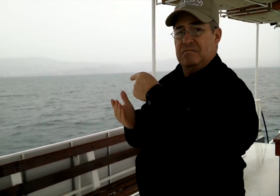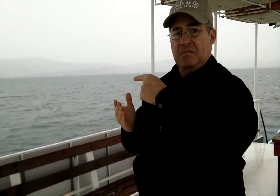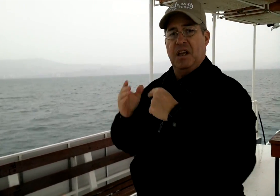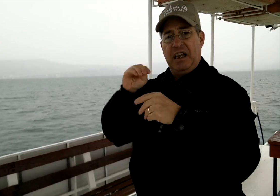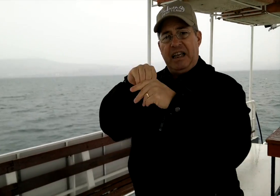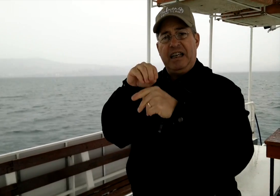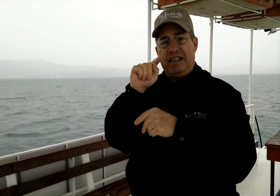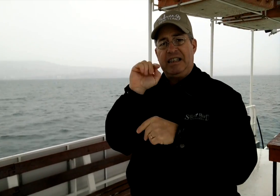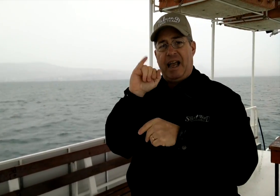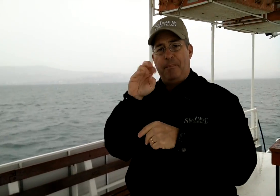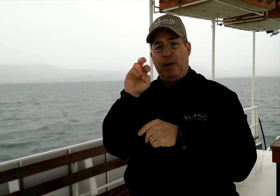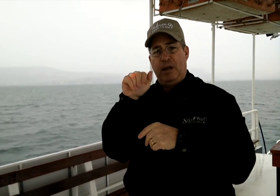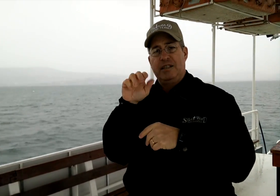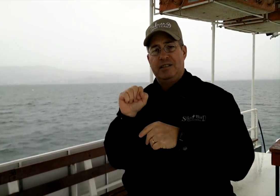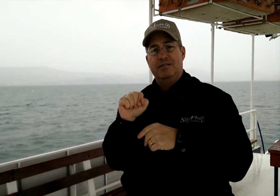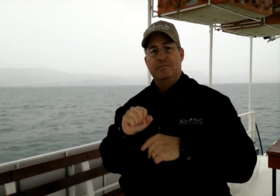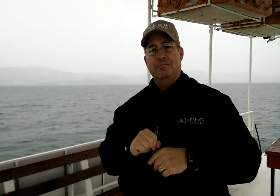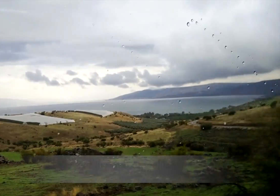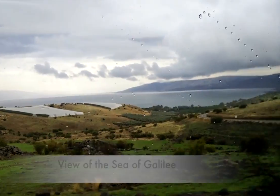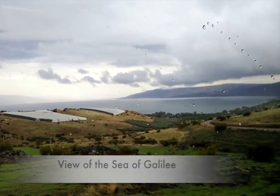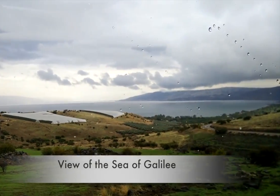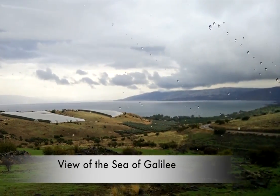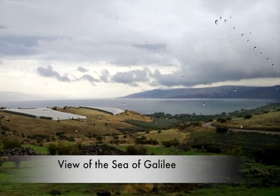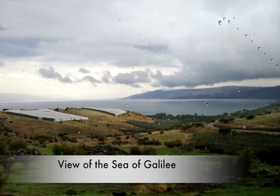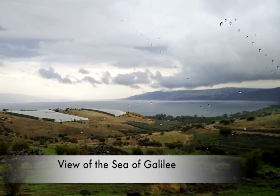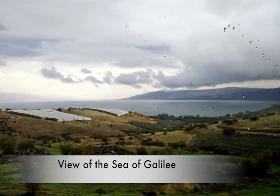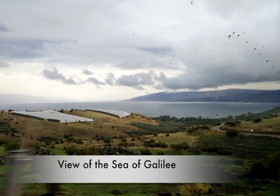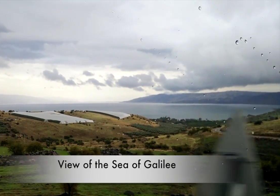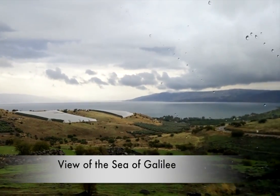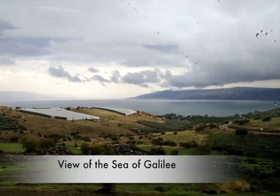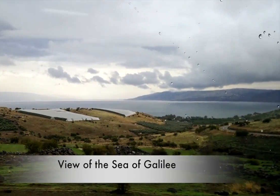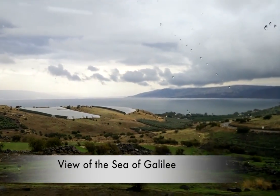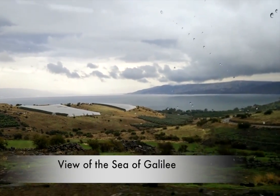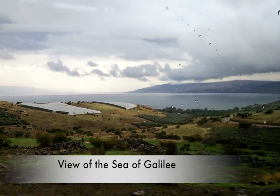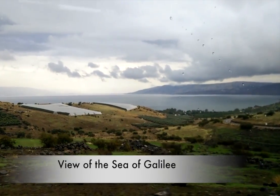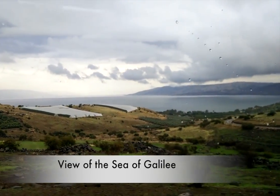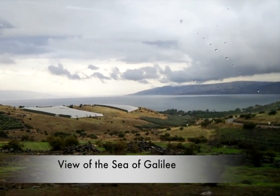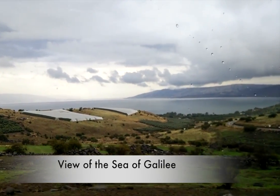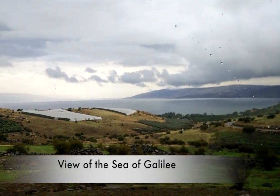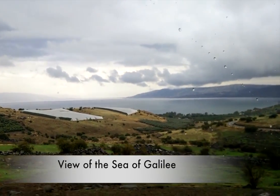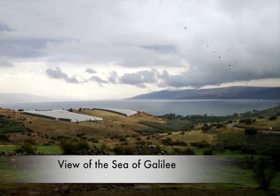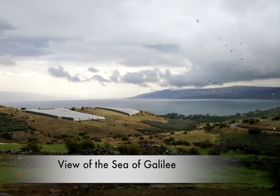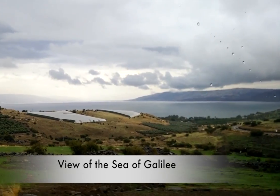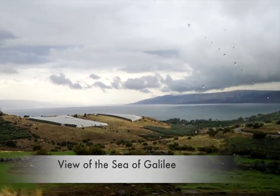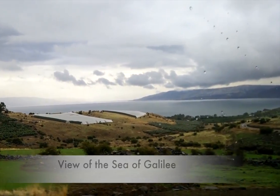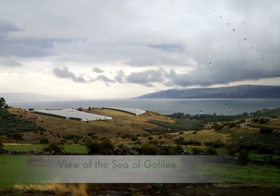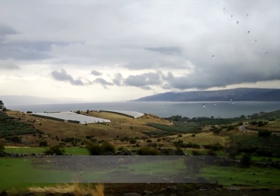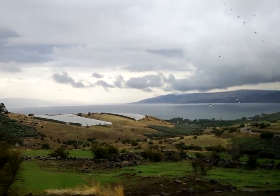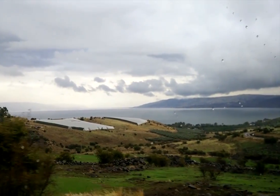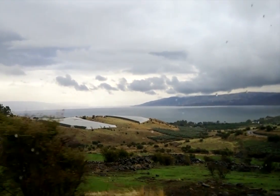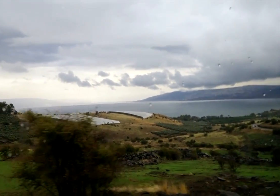east side toward the southeast side, and we head toward Tiberias in the northwest side.